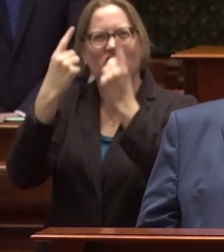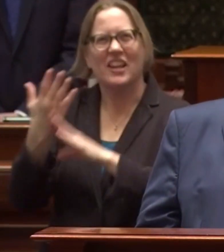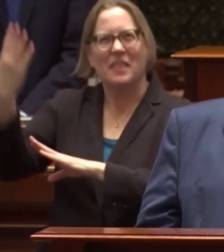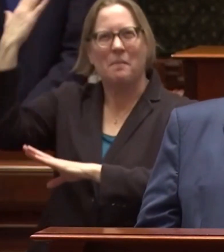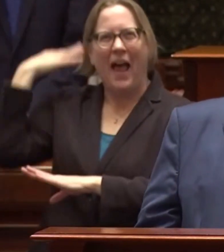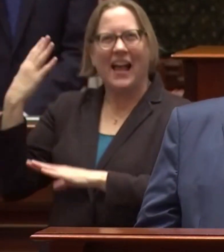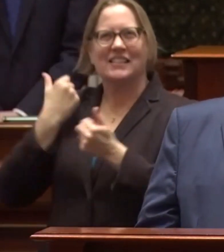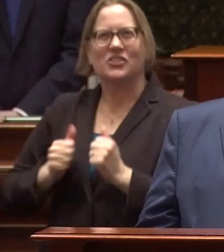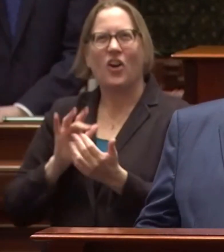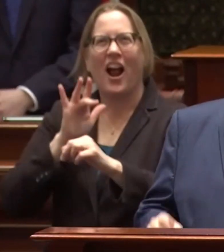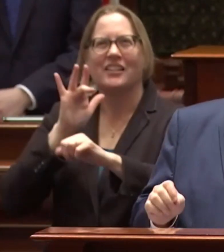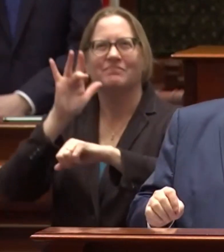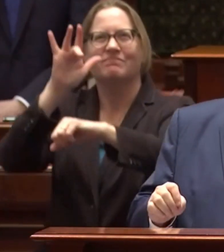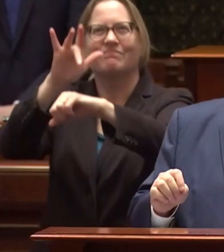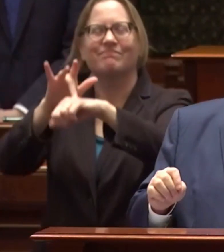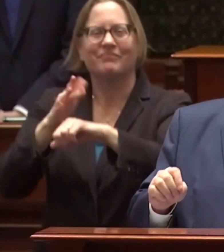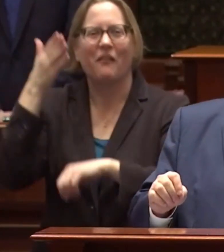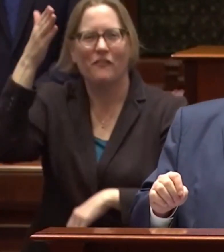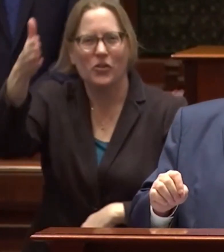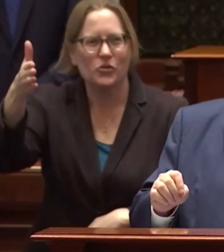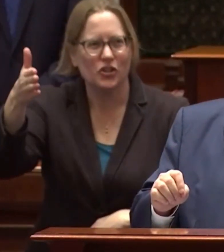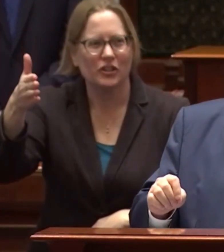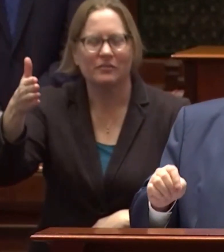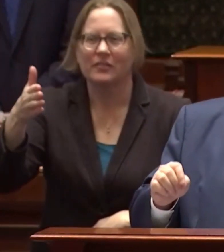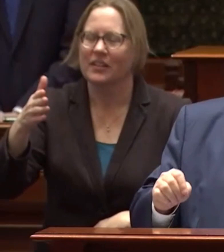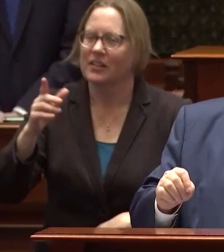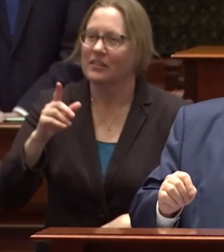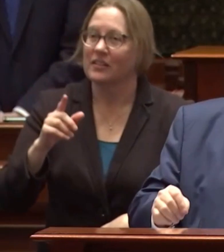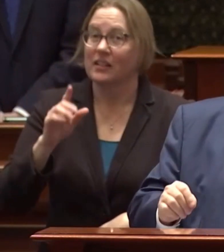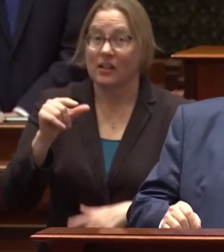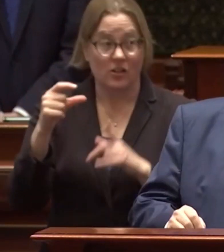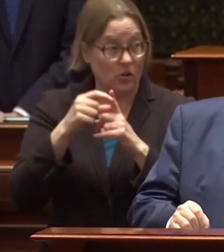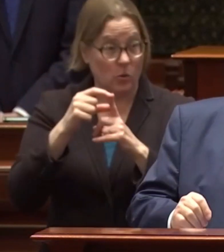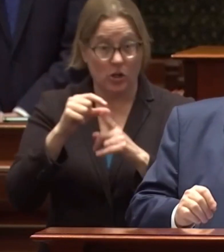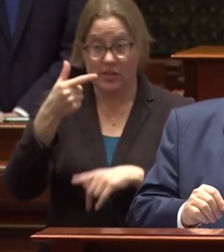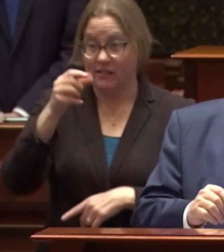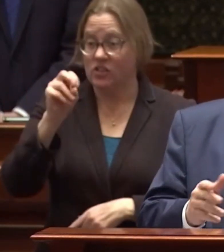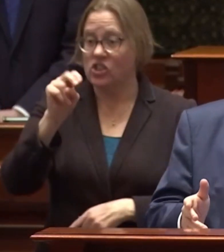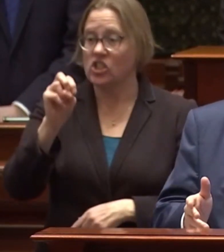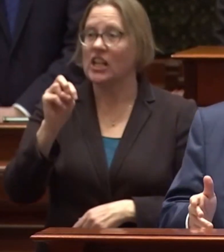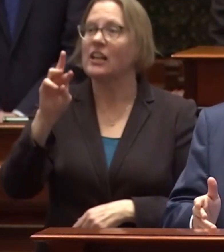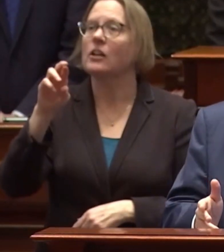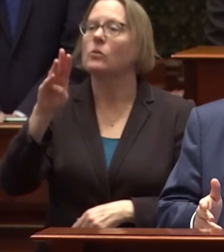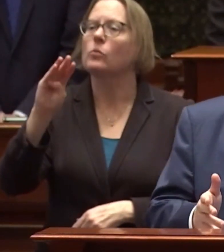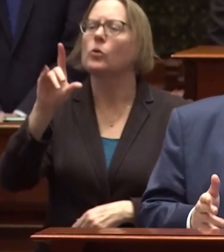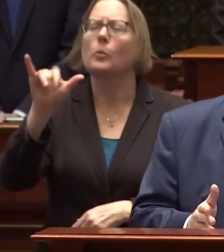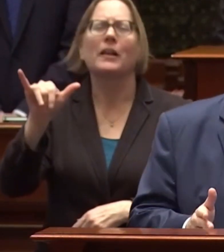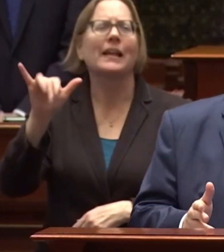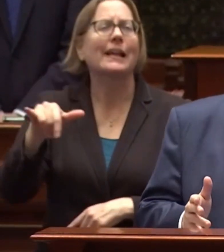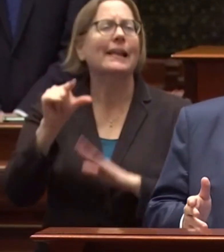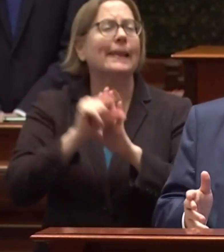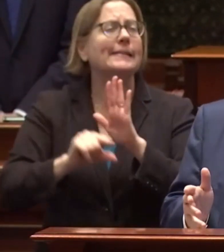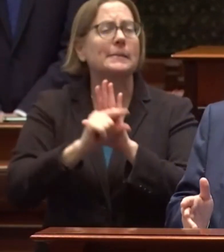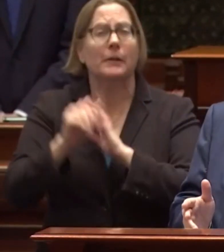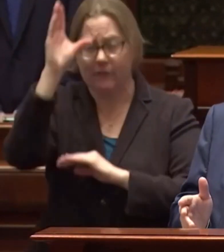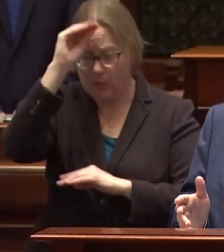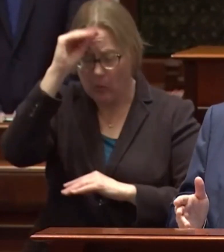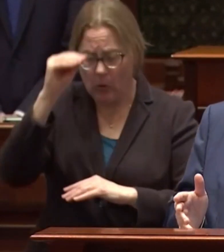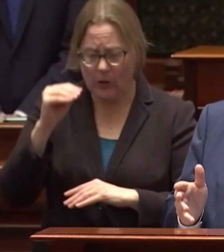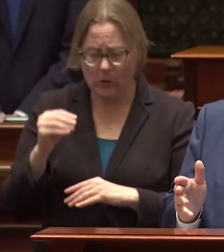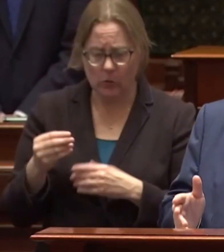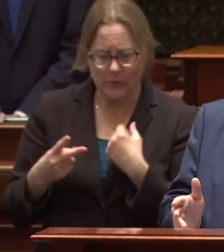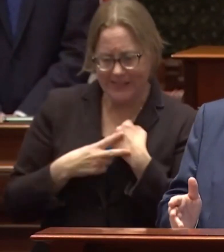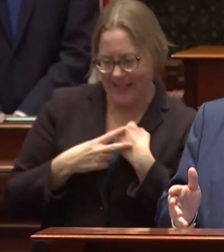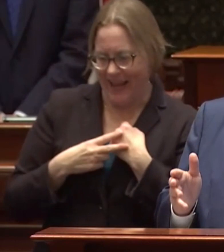future. I'm struck by the words of Gene Rubley, that Springfield boy who gave up his movie money